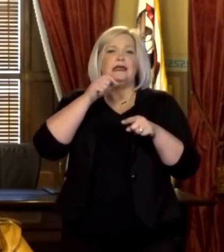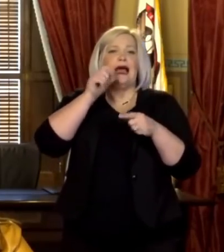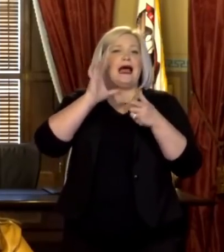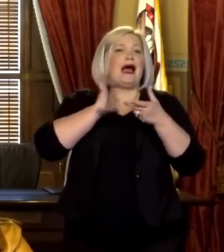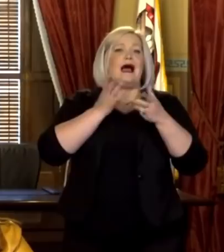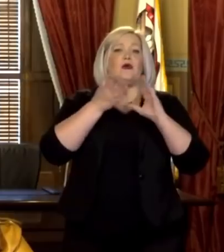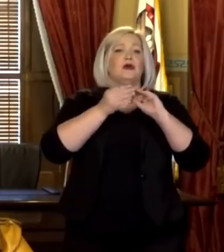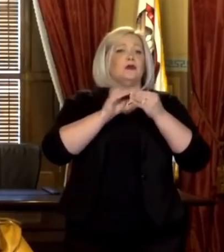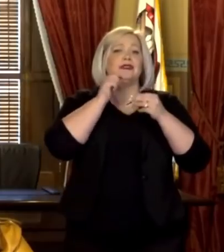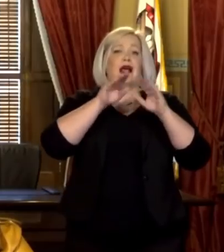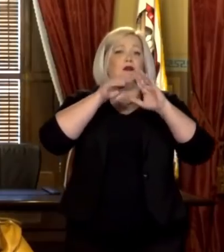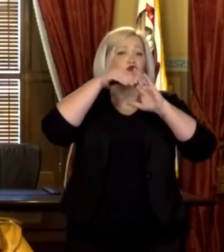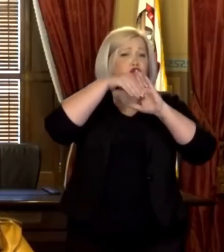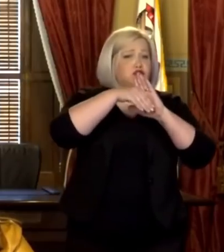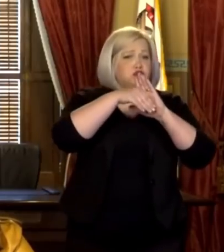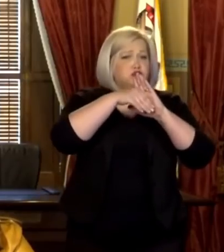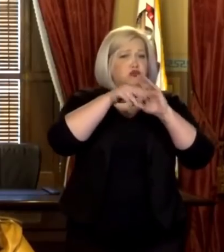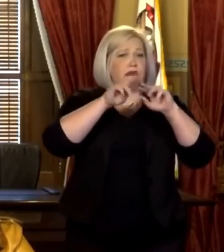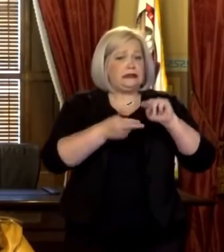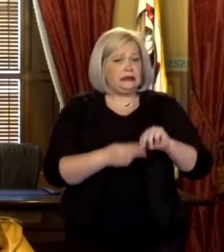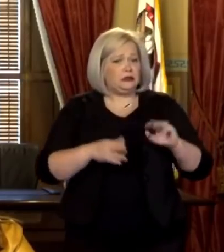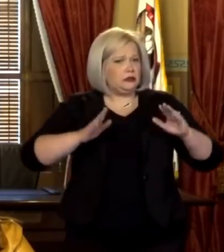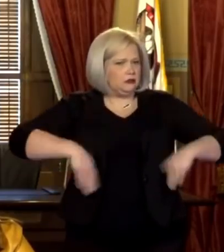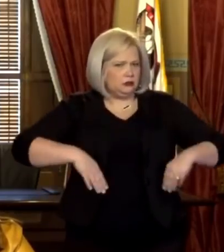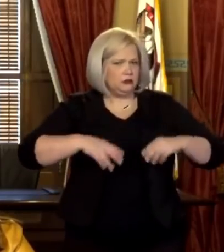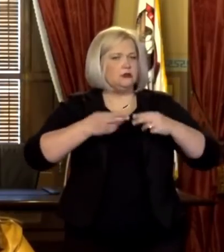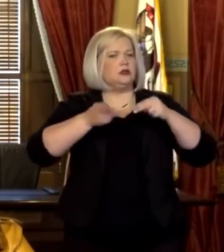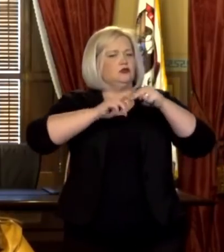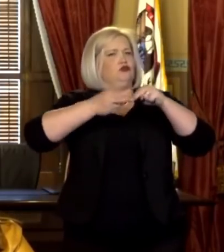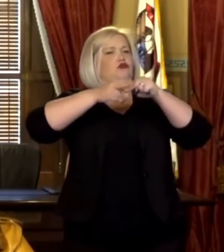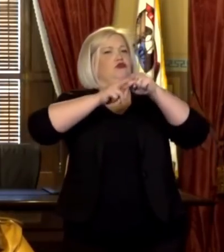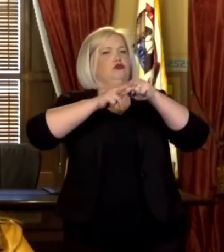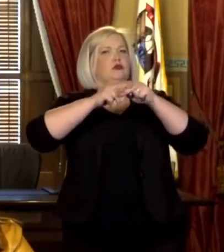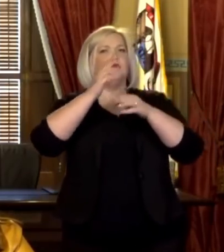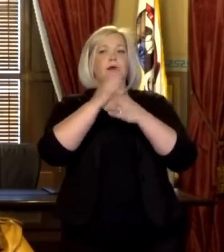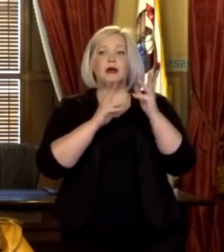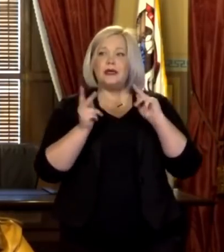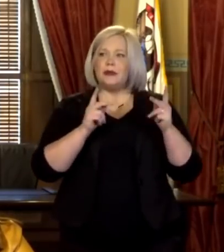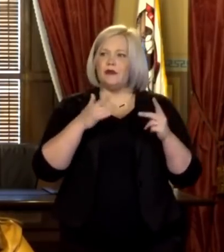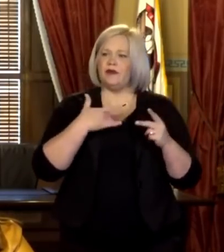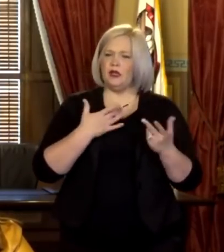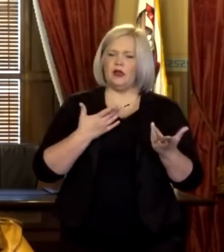less slowly. So people might hear that and feel discouraged that we've been doing